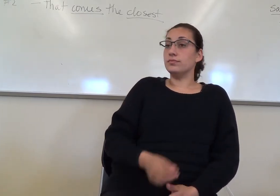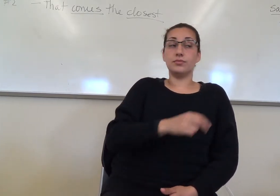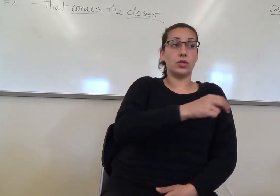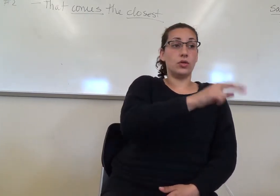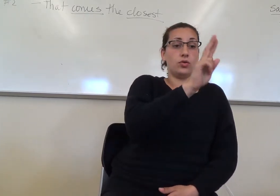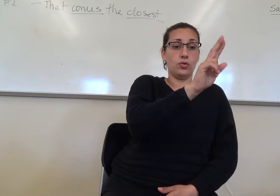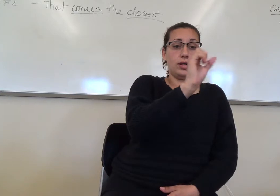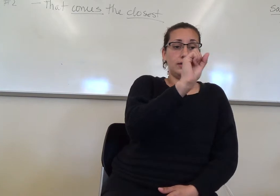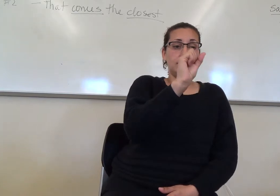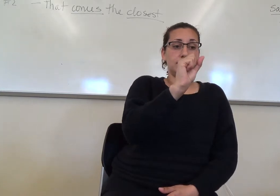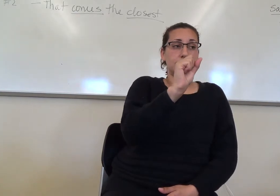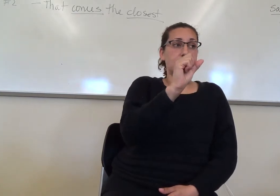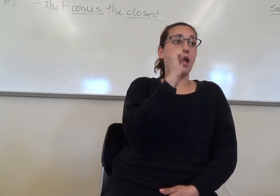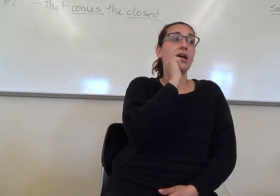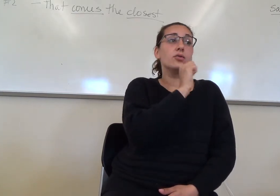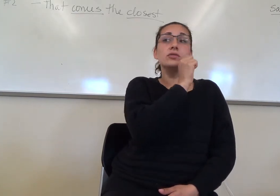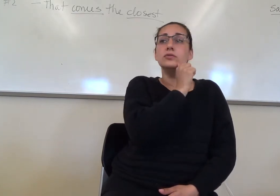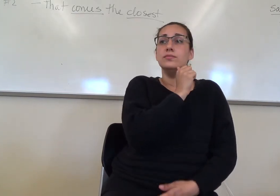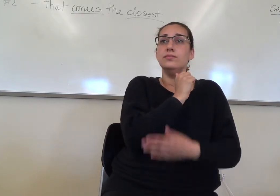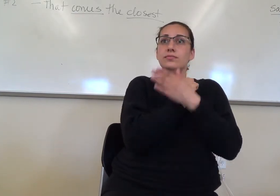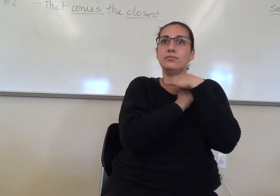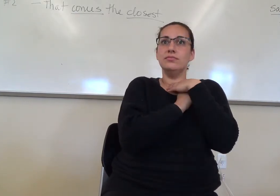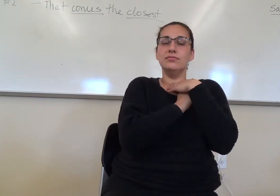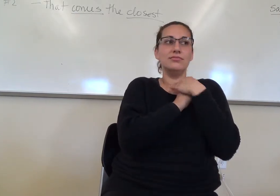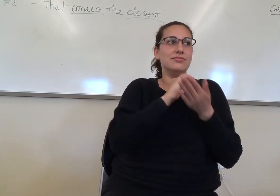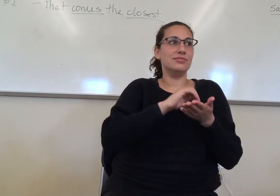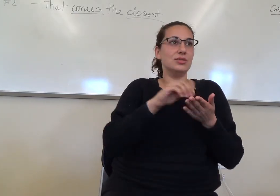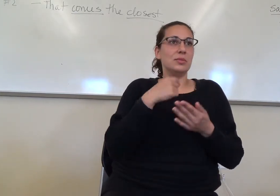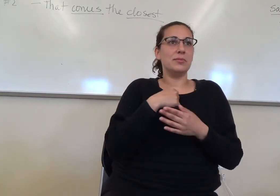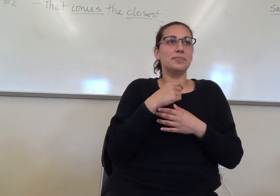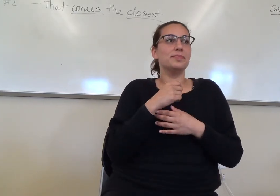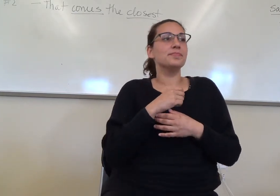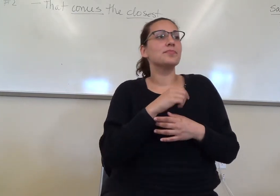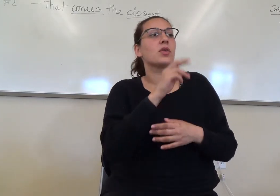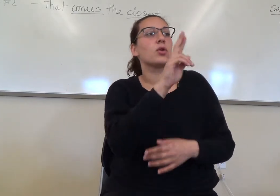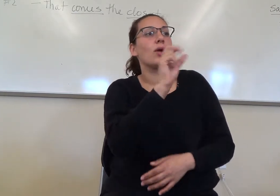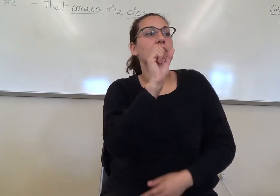that's the name of that. What if something says this? Anybody know what?